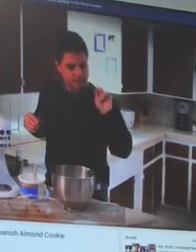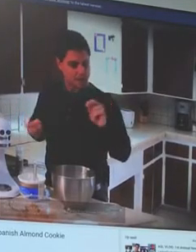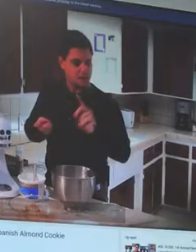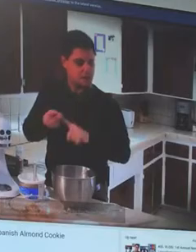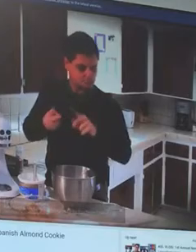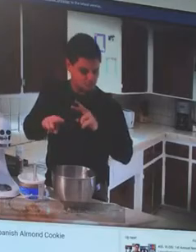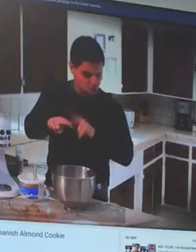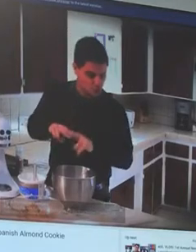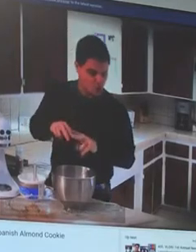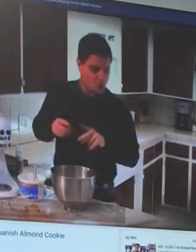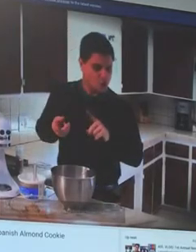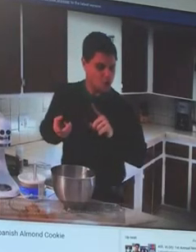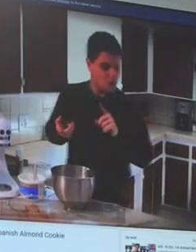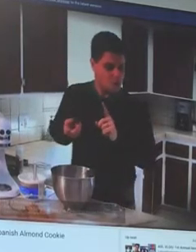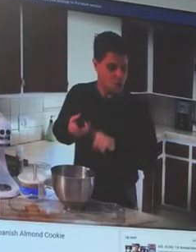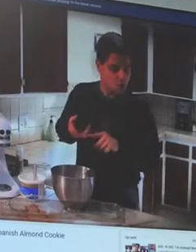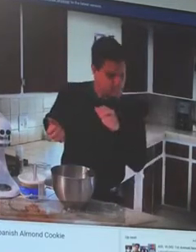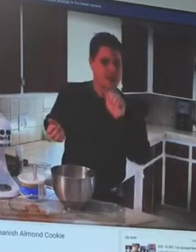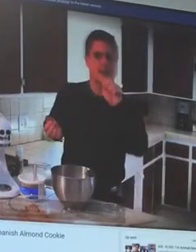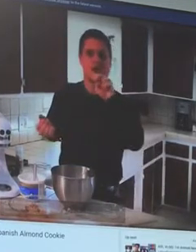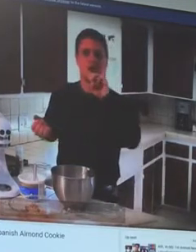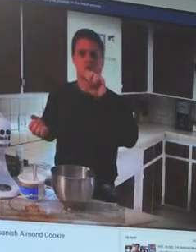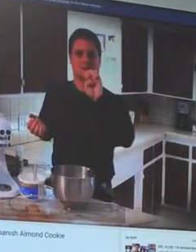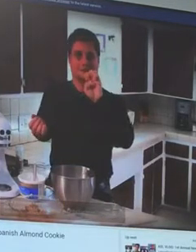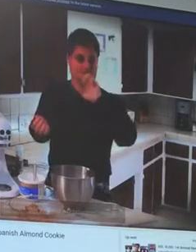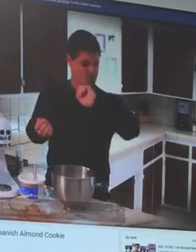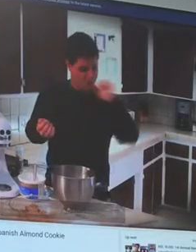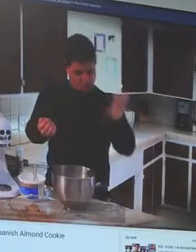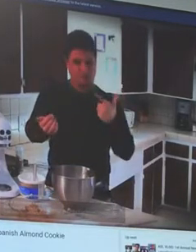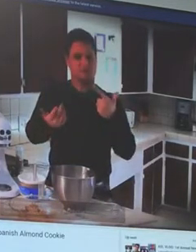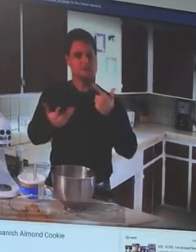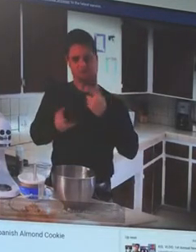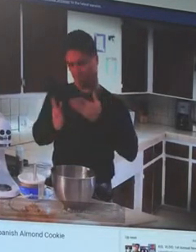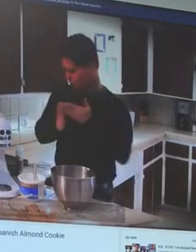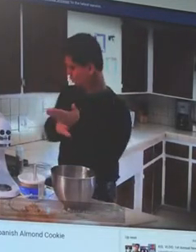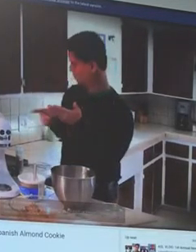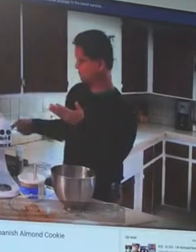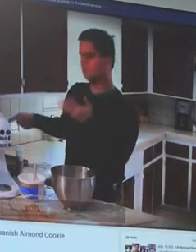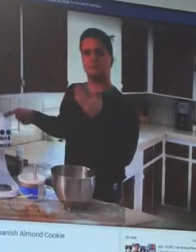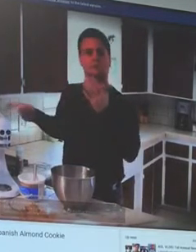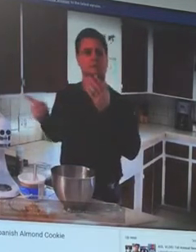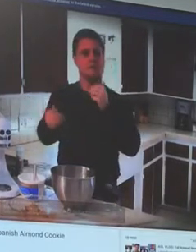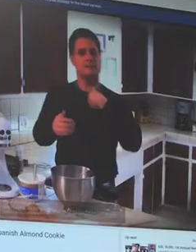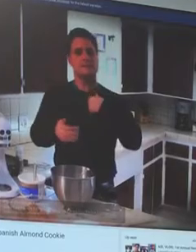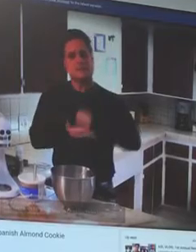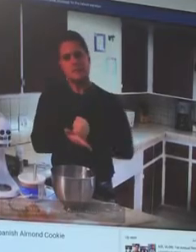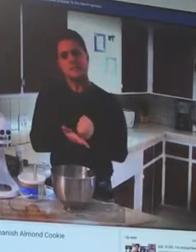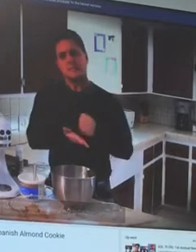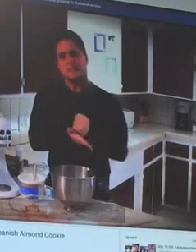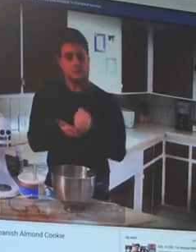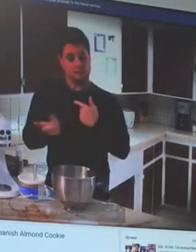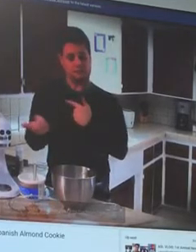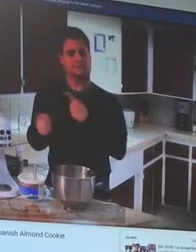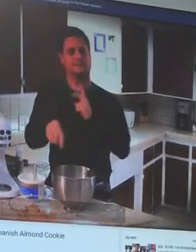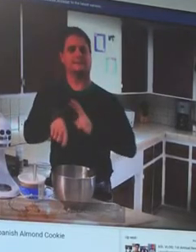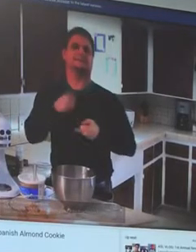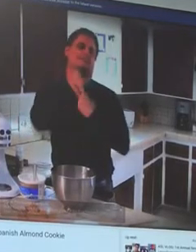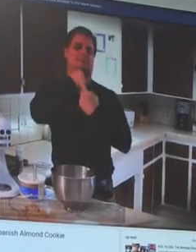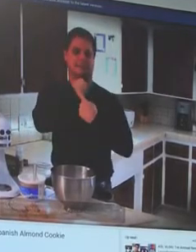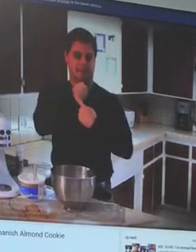kitchen tool to have. And we're going to take the salt, the anise, and the cinnamon, and we're going to put all of those things in the magic bullet, which is going to grind it up